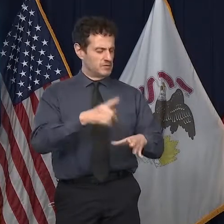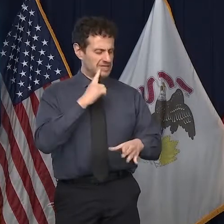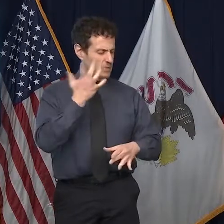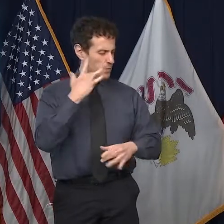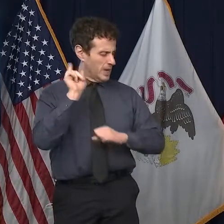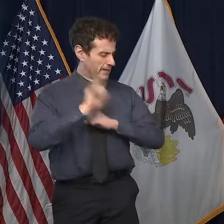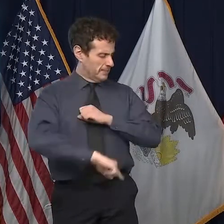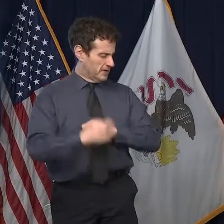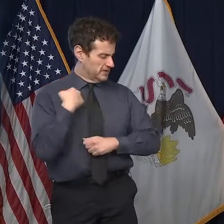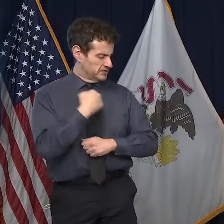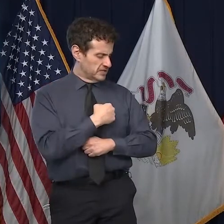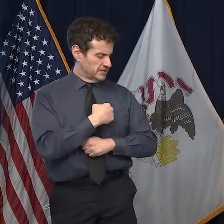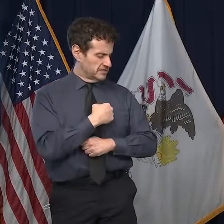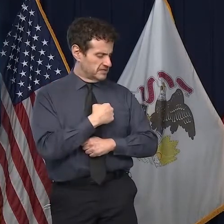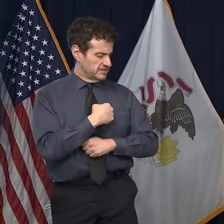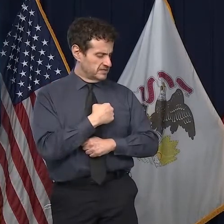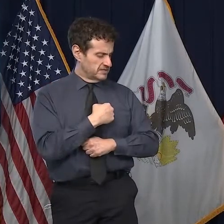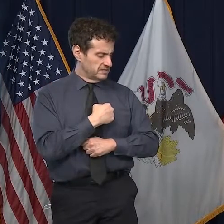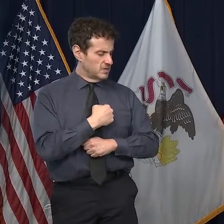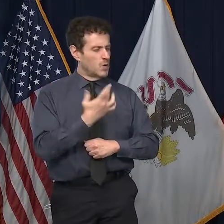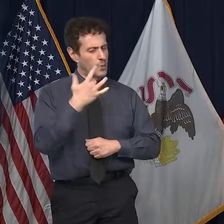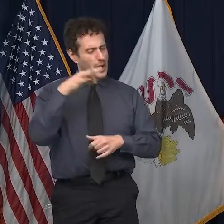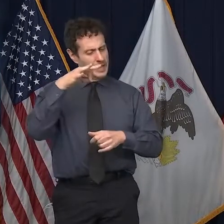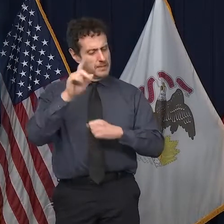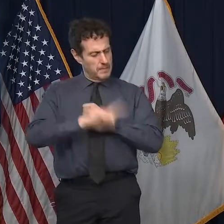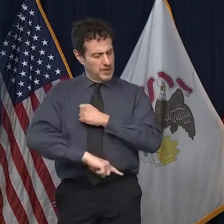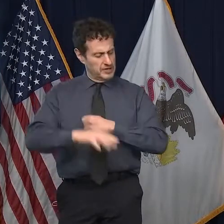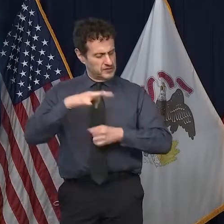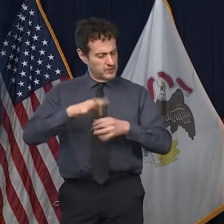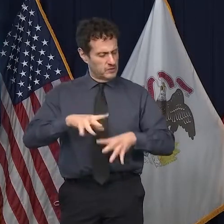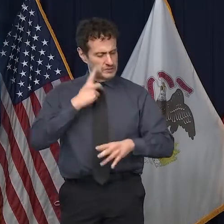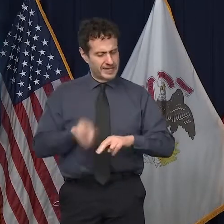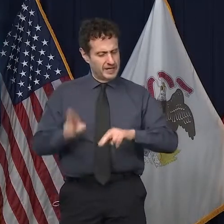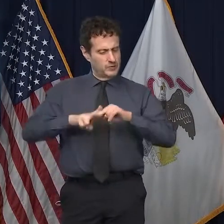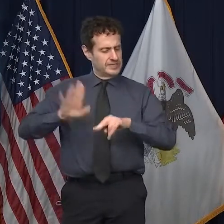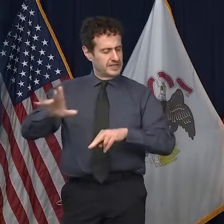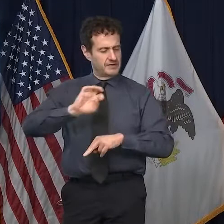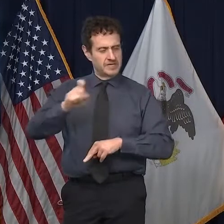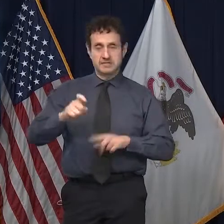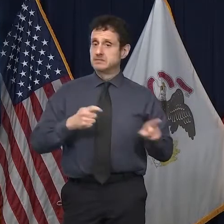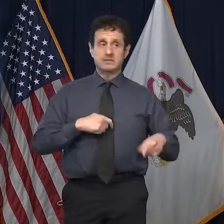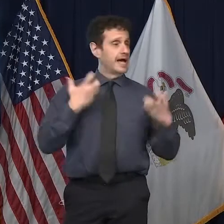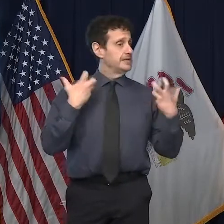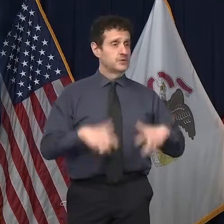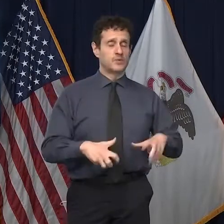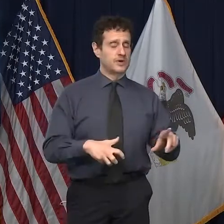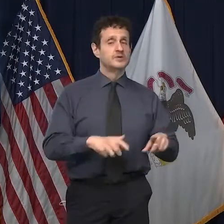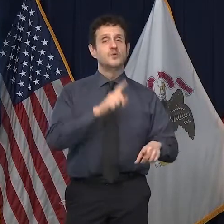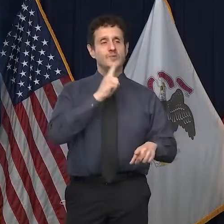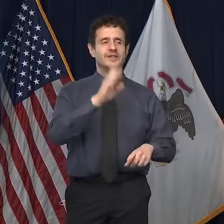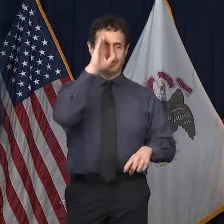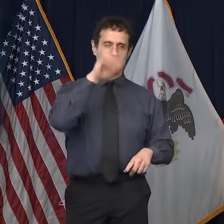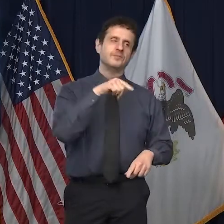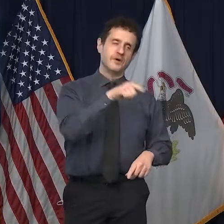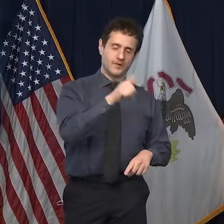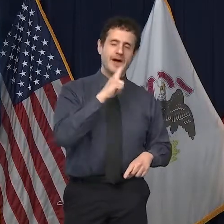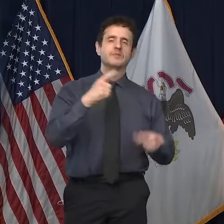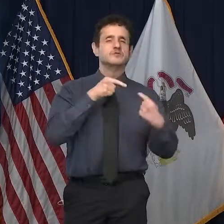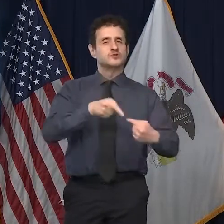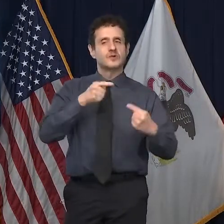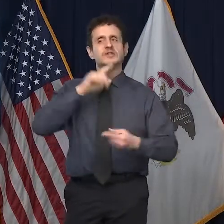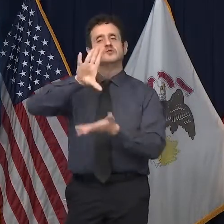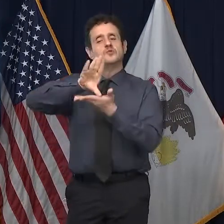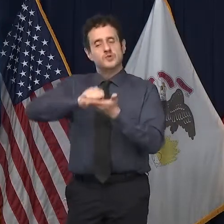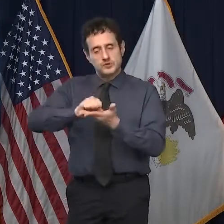for, why would you want to punish voters by raising their taxes, because they did. Oh, I don't want to do that at all. In fact, as you know, I was fighting to lower